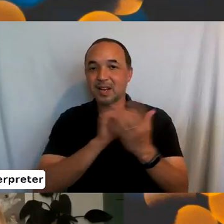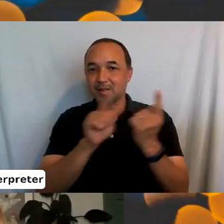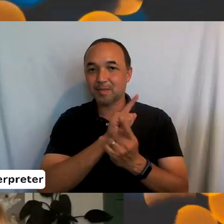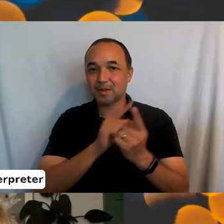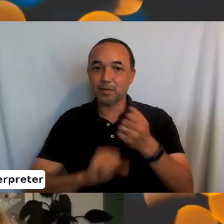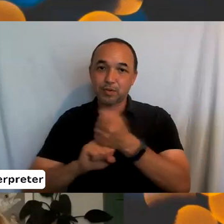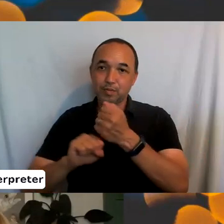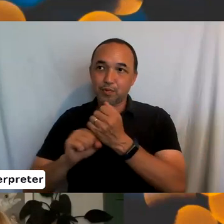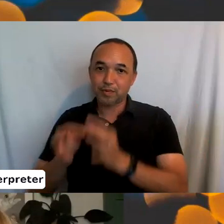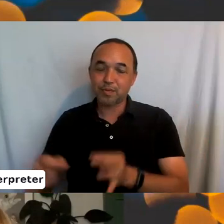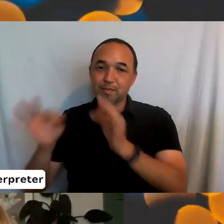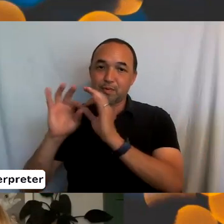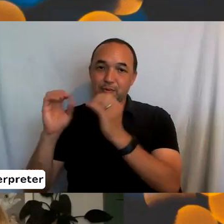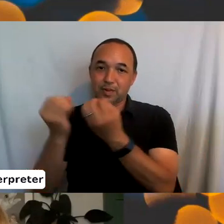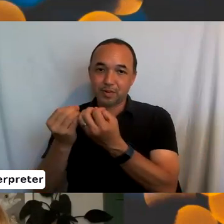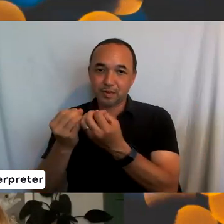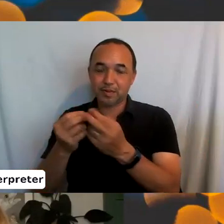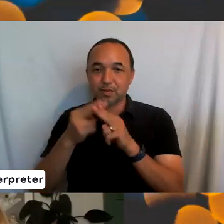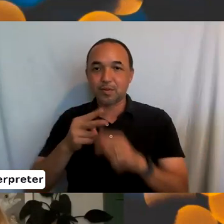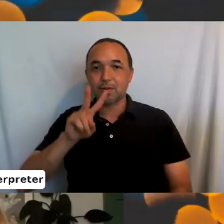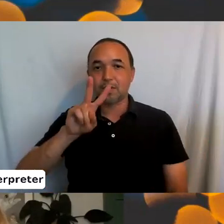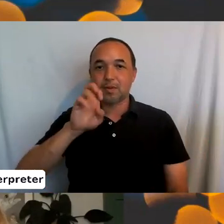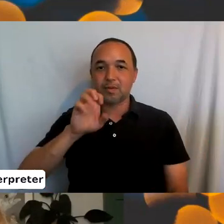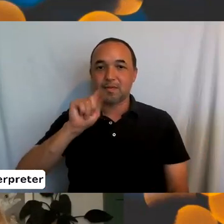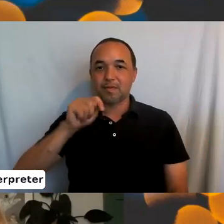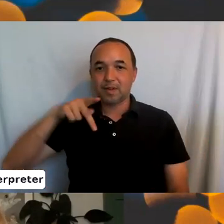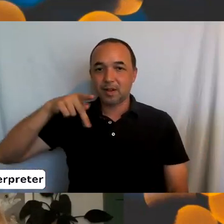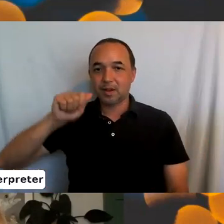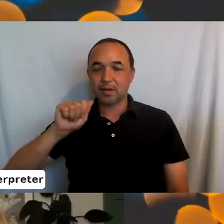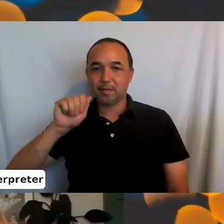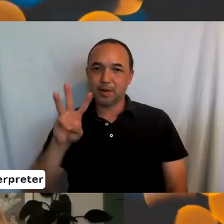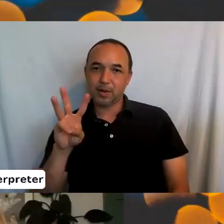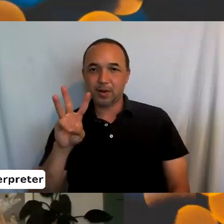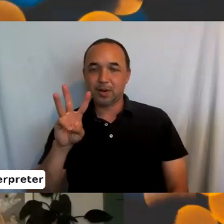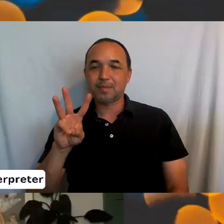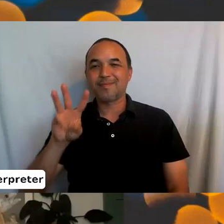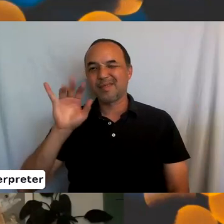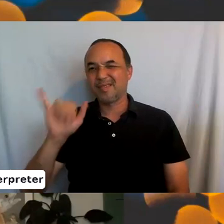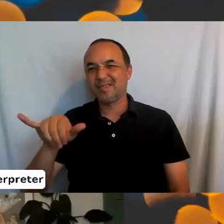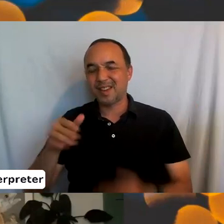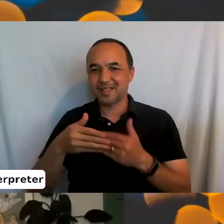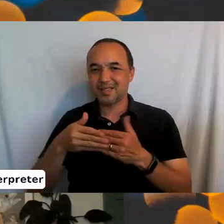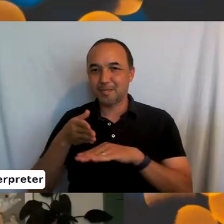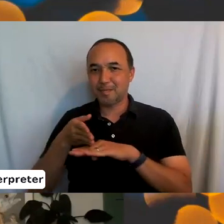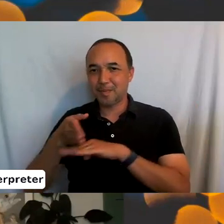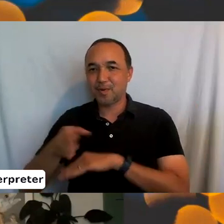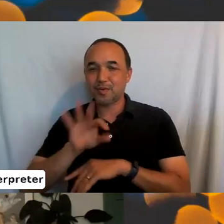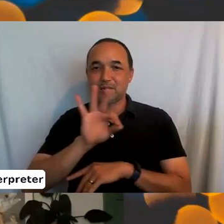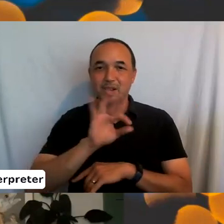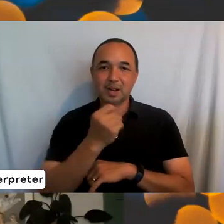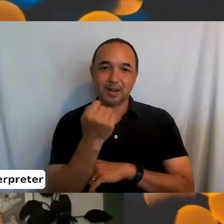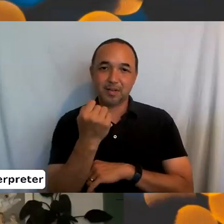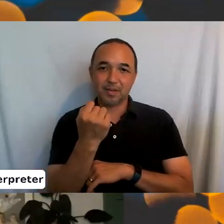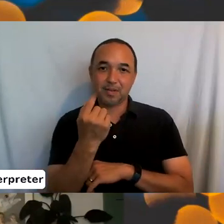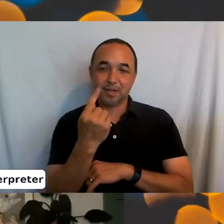organization, important to Amy, called VetPaw, which is an organization of post 9/11 veterans that are helping to train park rangers in poaching fields